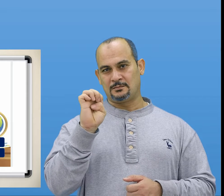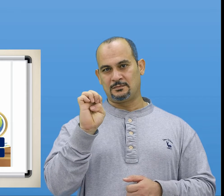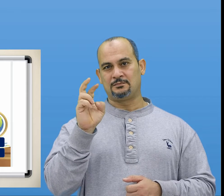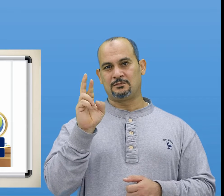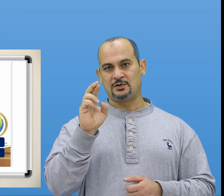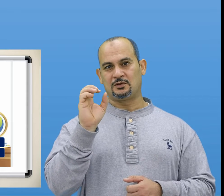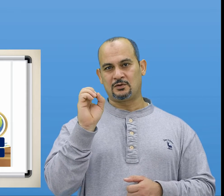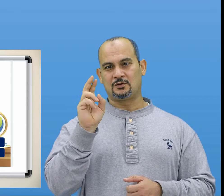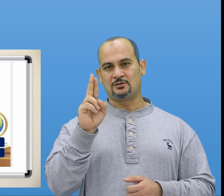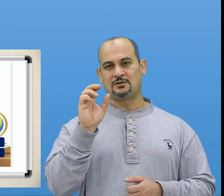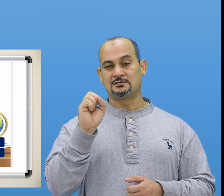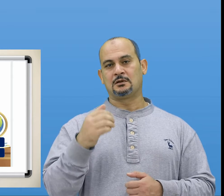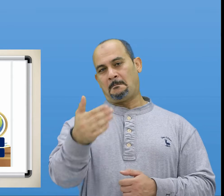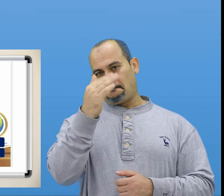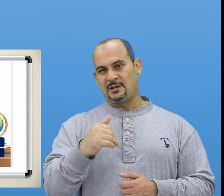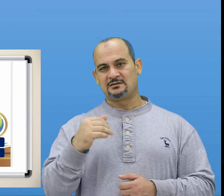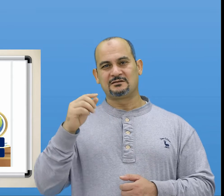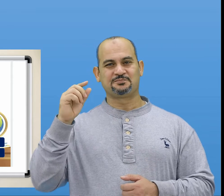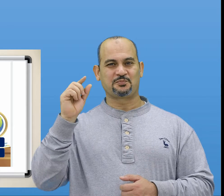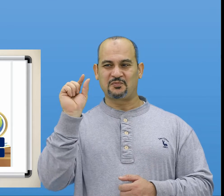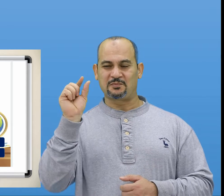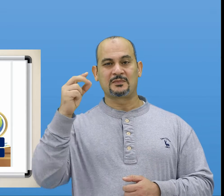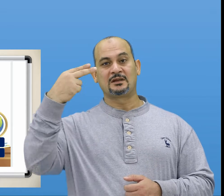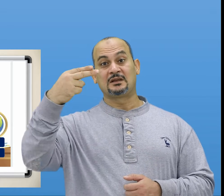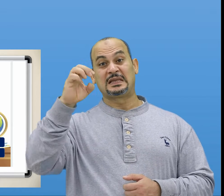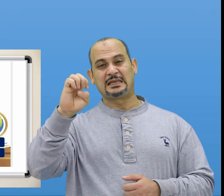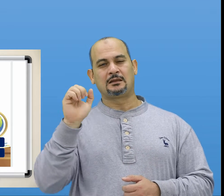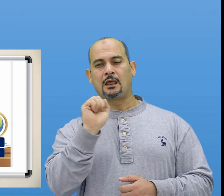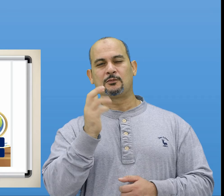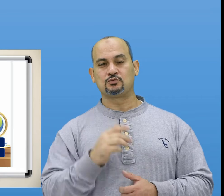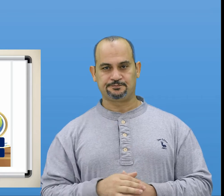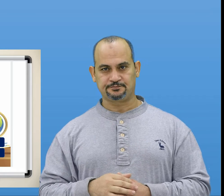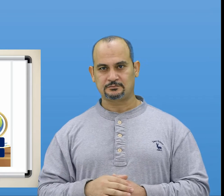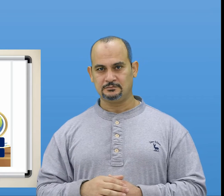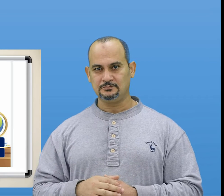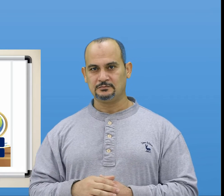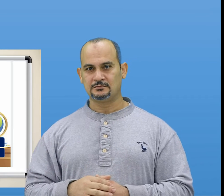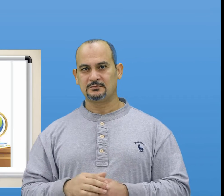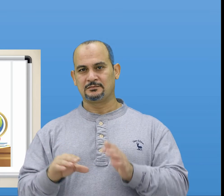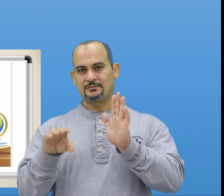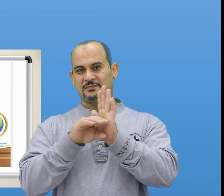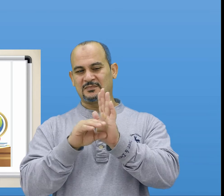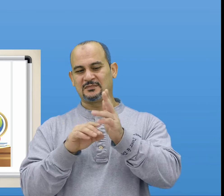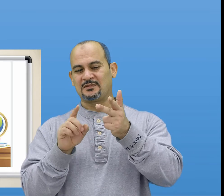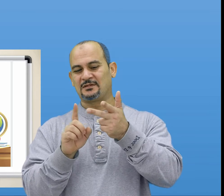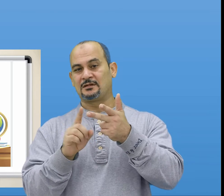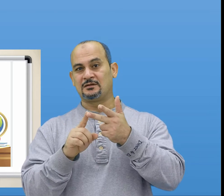clan. Okay, it's a group of people, not just one family, but more than one family related to each other. So let's go to the